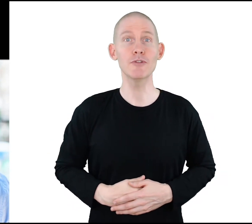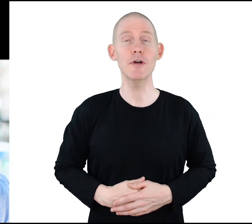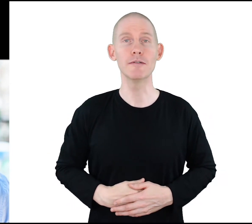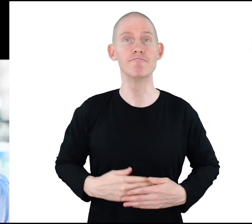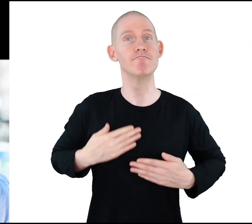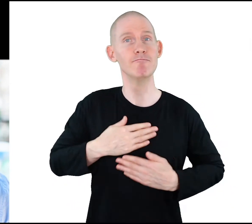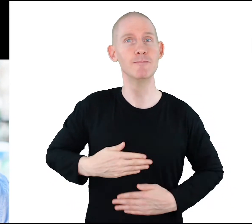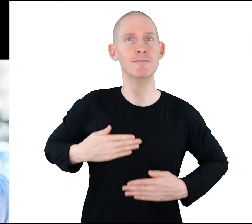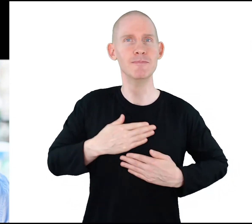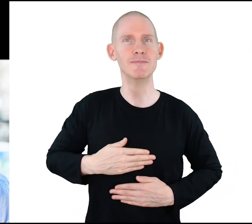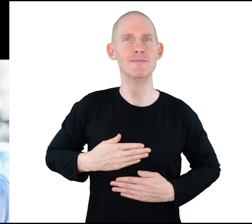enjoy.